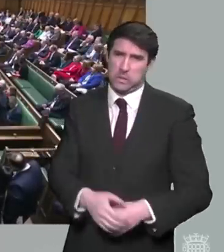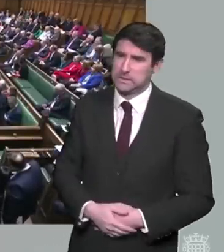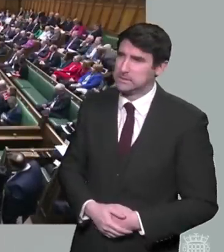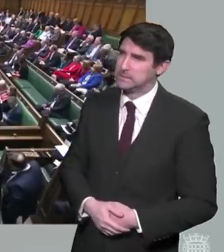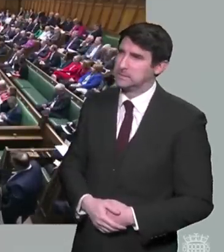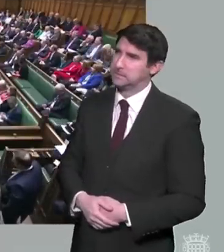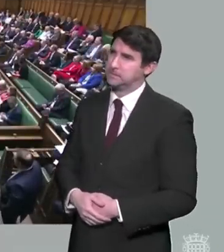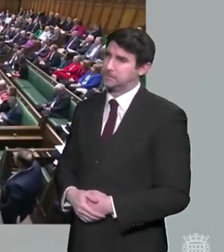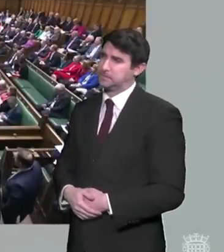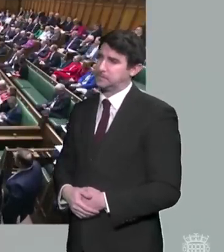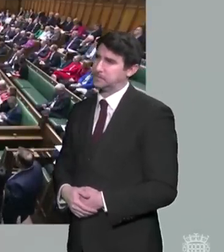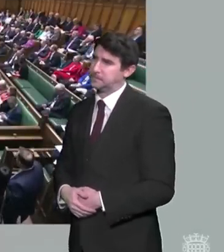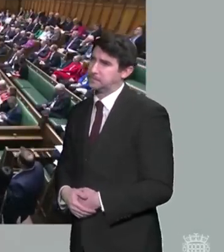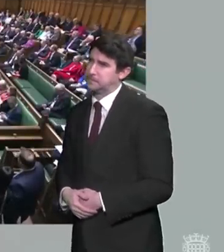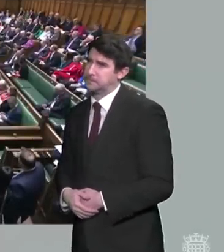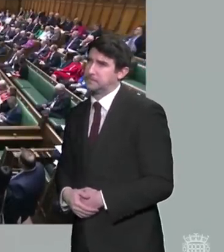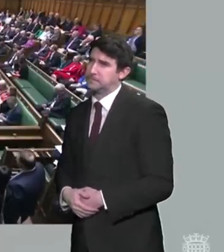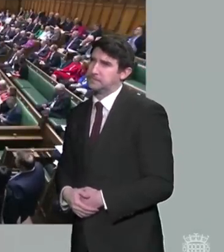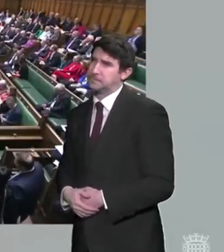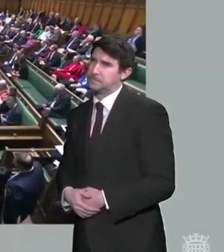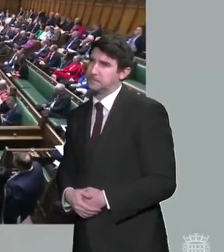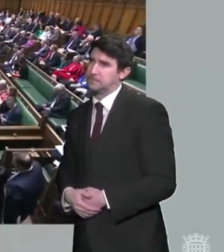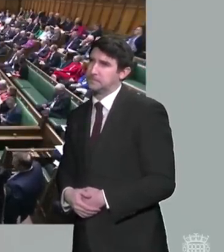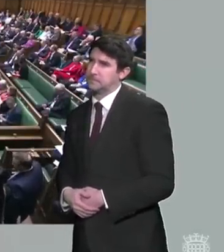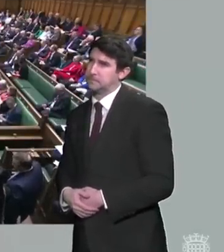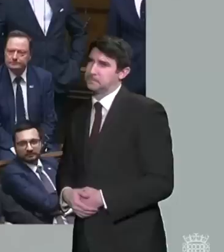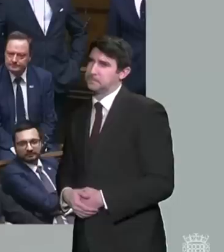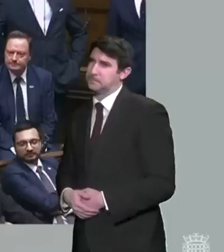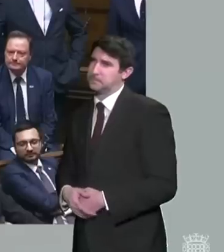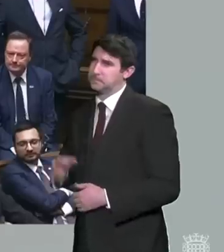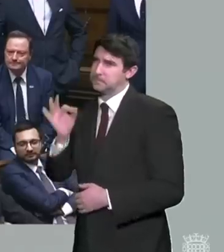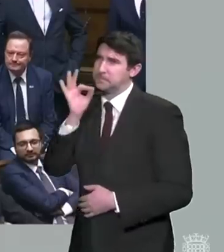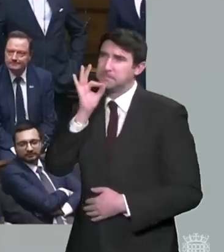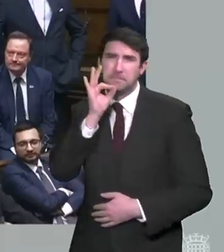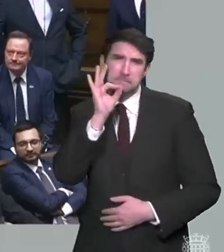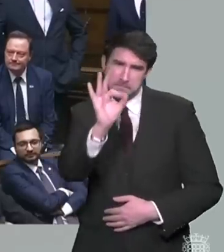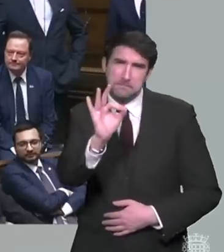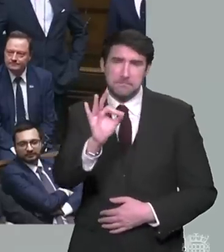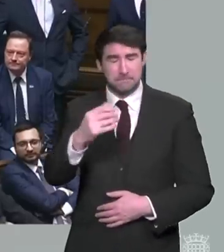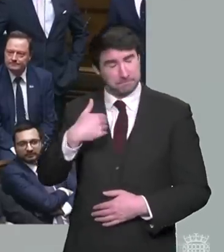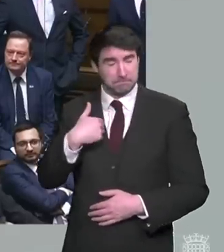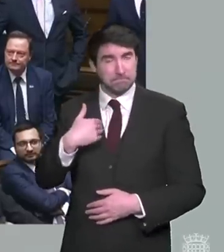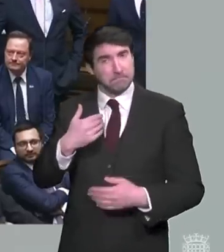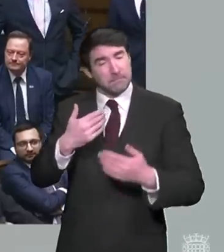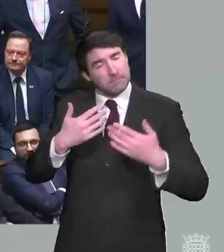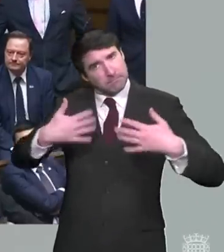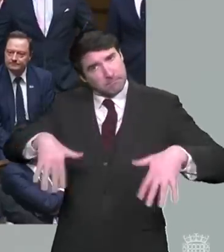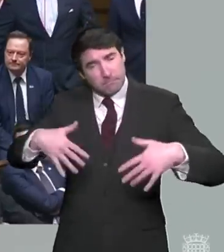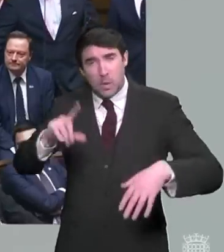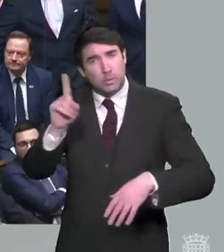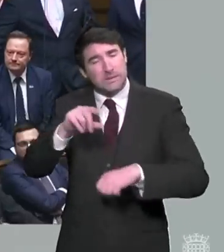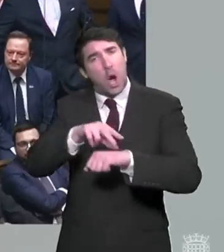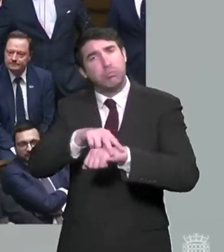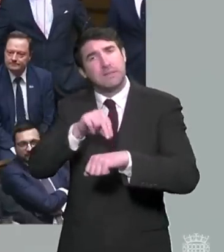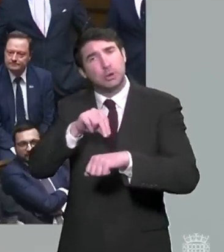honourable friend agree that apprenticeships, such as those offered by the excellent South Essex College in Leigh-on-Sea, which I visited on Monday